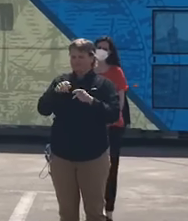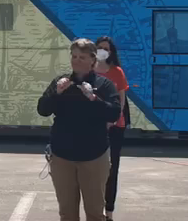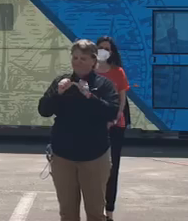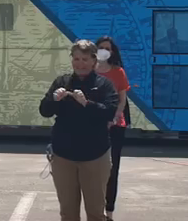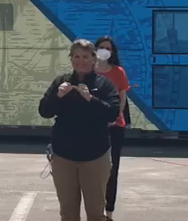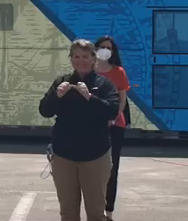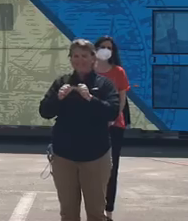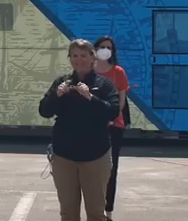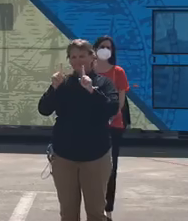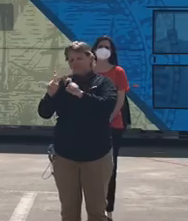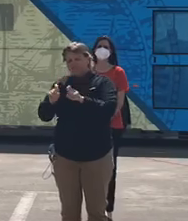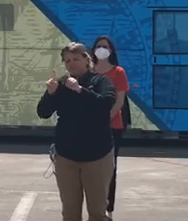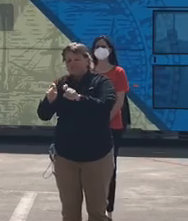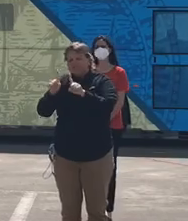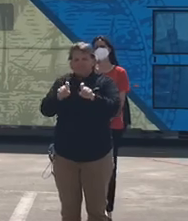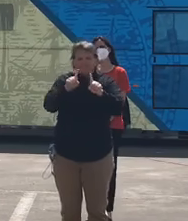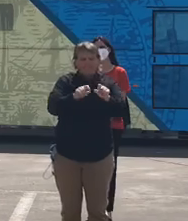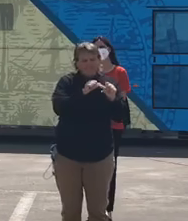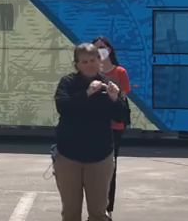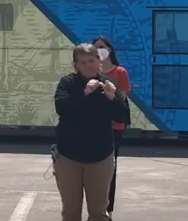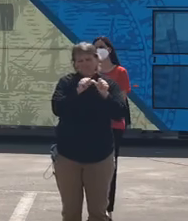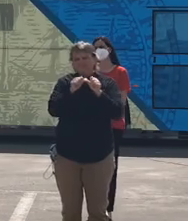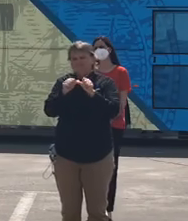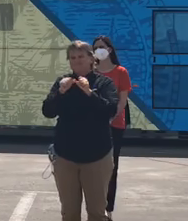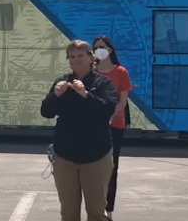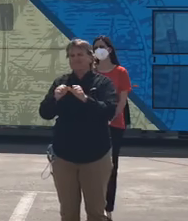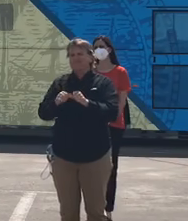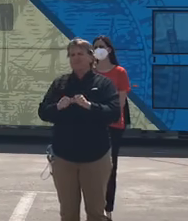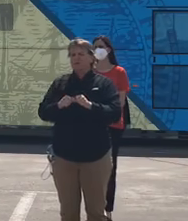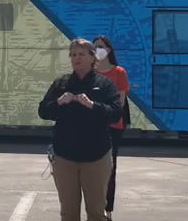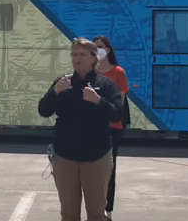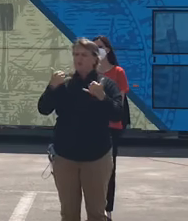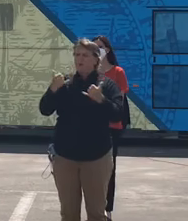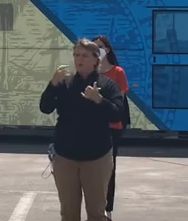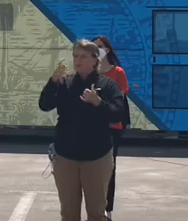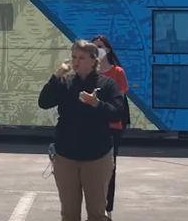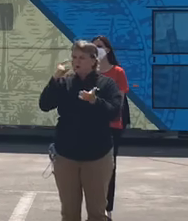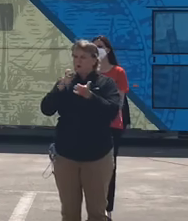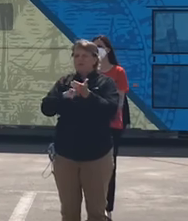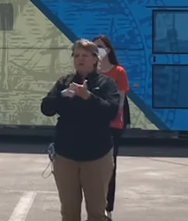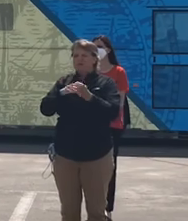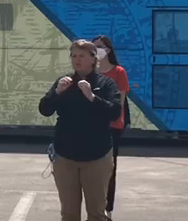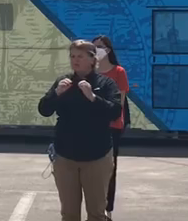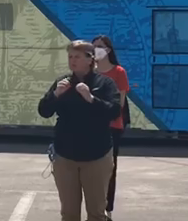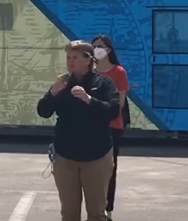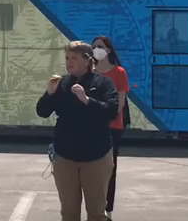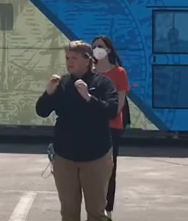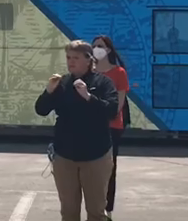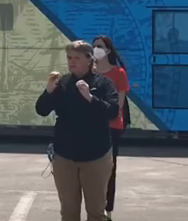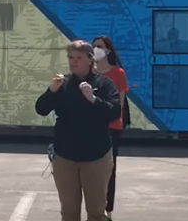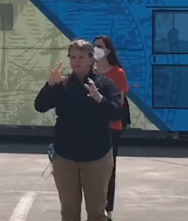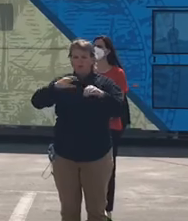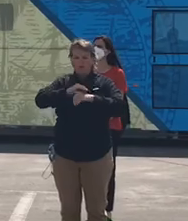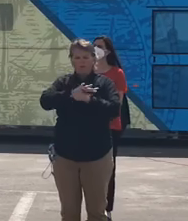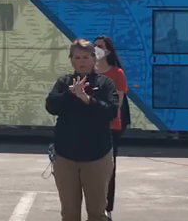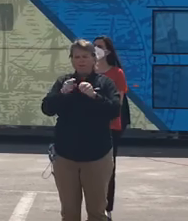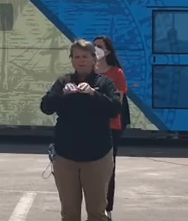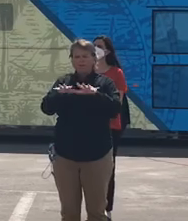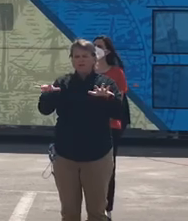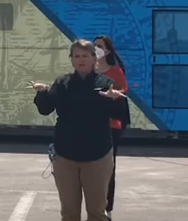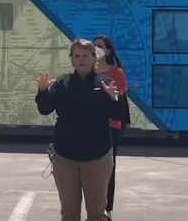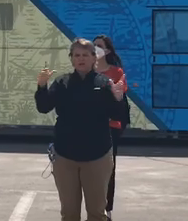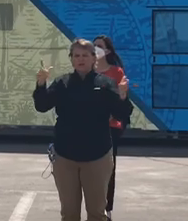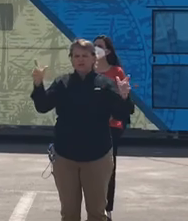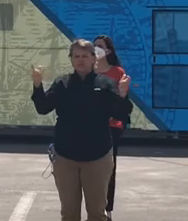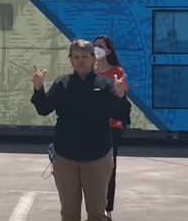Interesting, they have many times there's no COVID, but even when there is, it's been a pretty low percentage. Total number of tests they've done